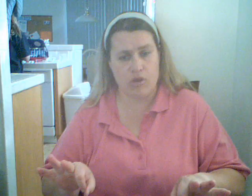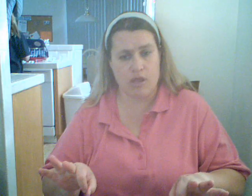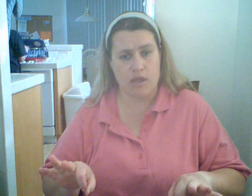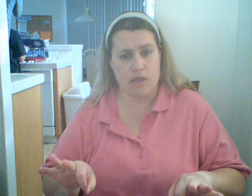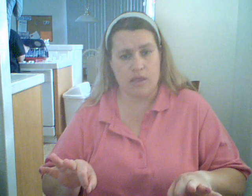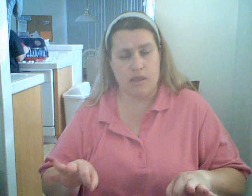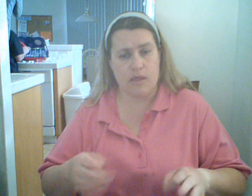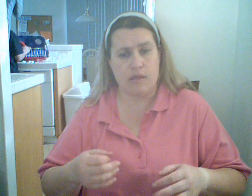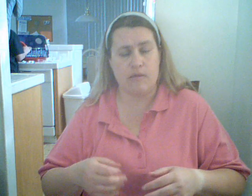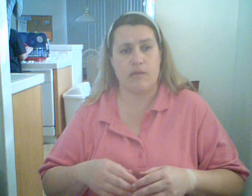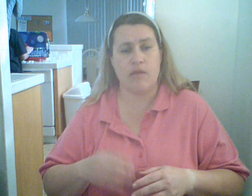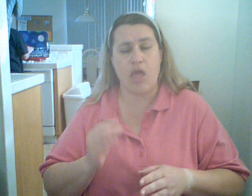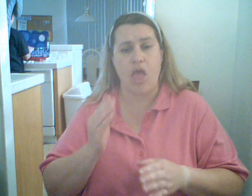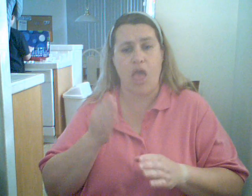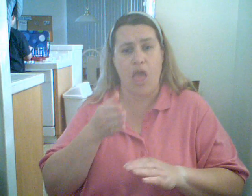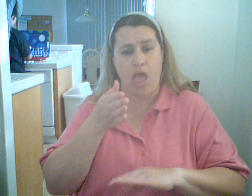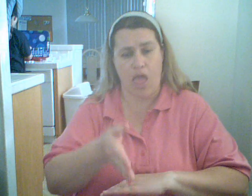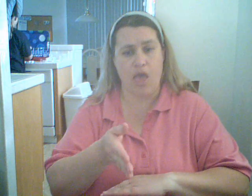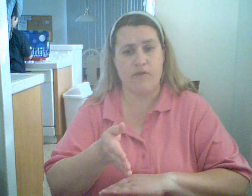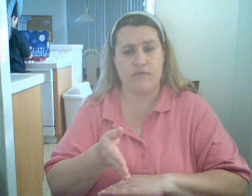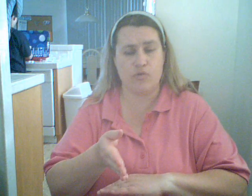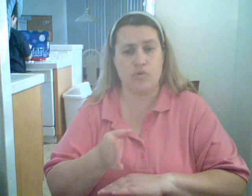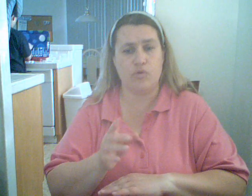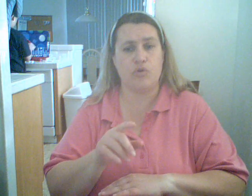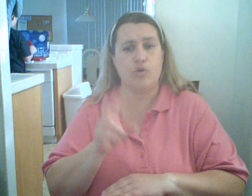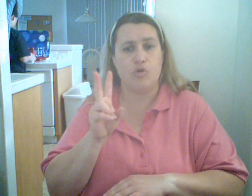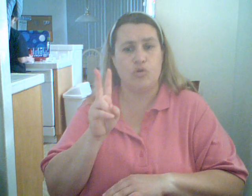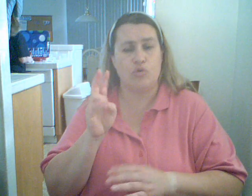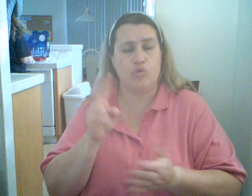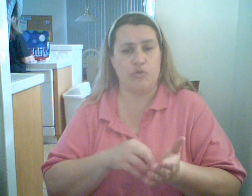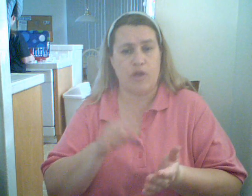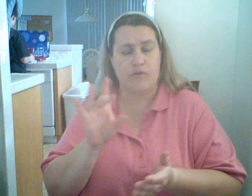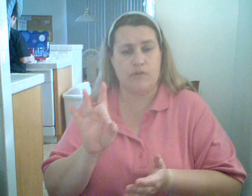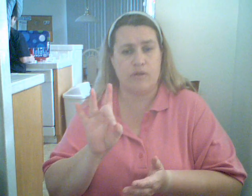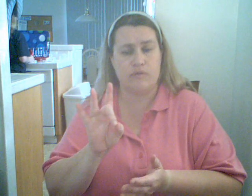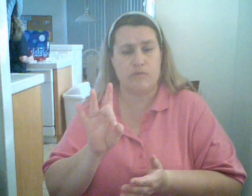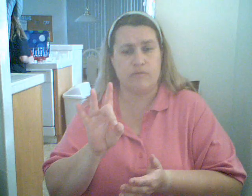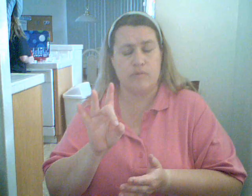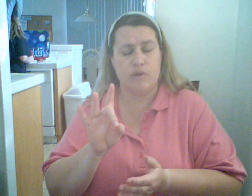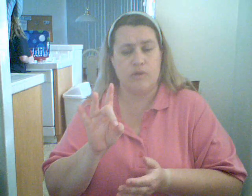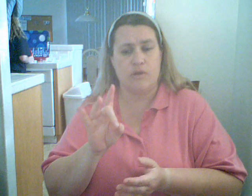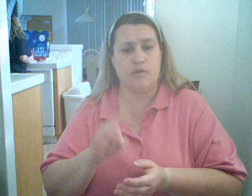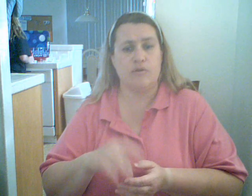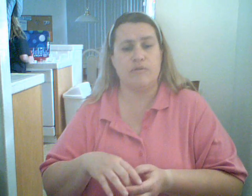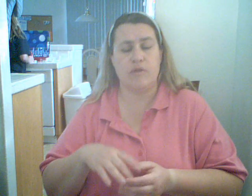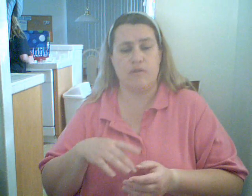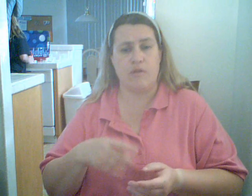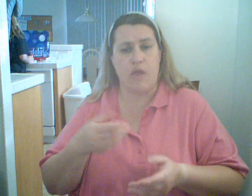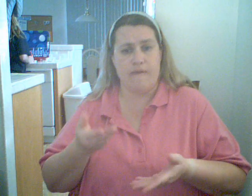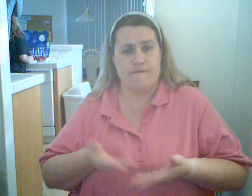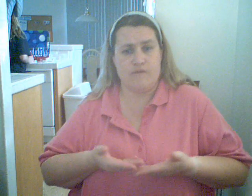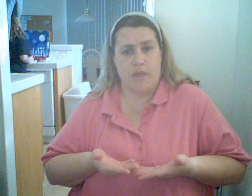from July 2009 up to and through June 30th of 2012, so beginning